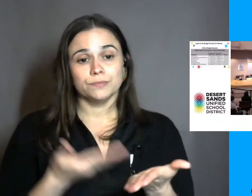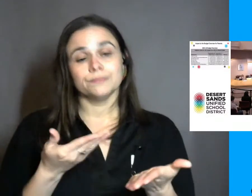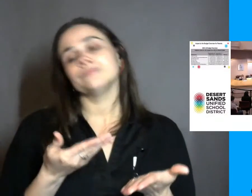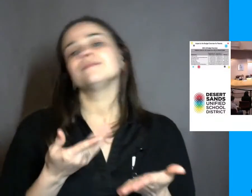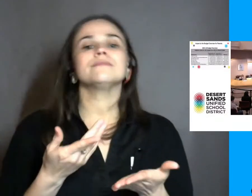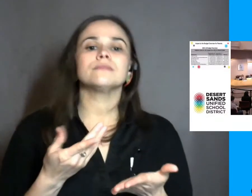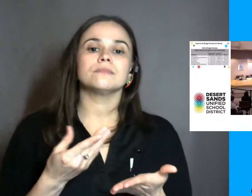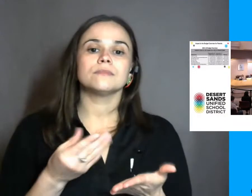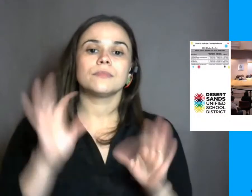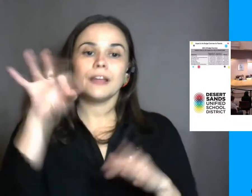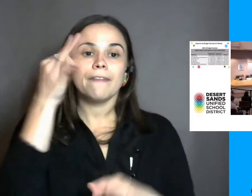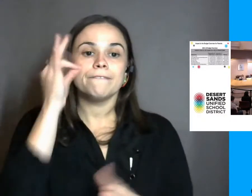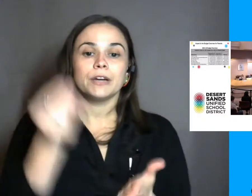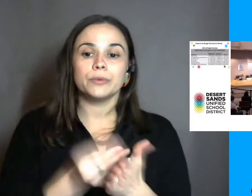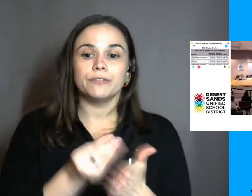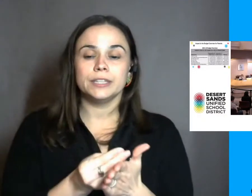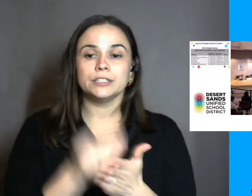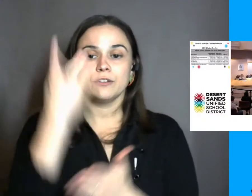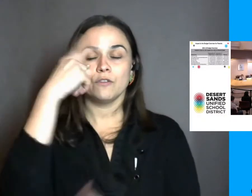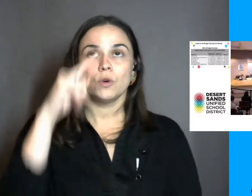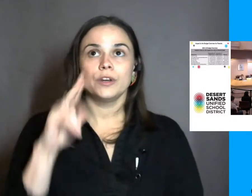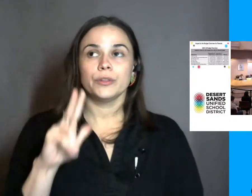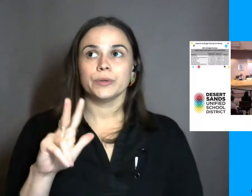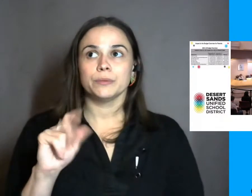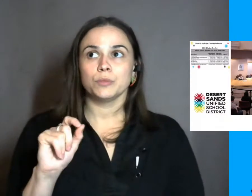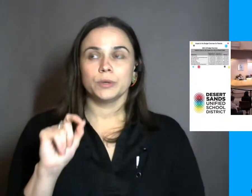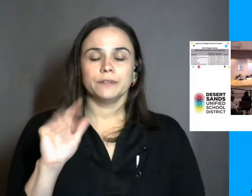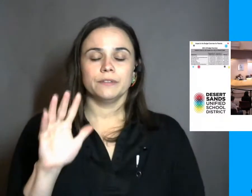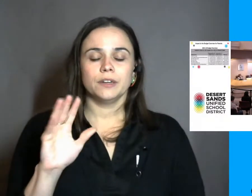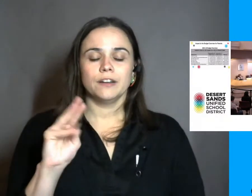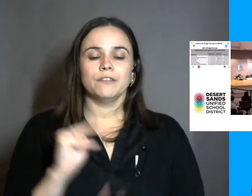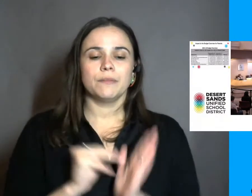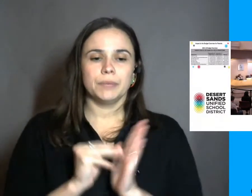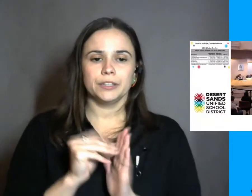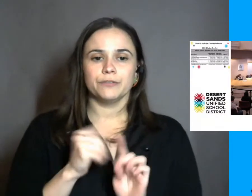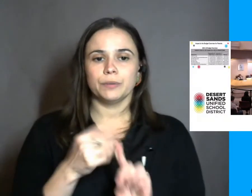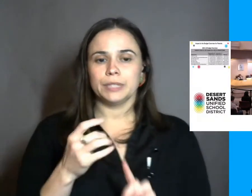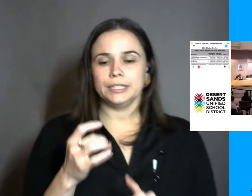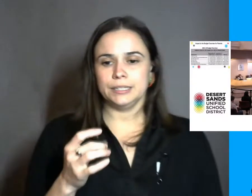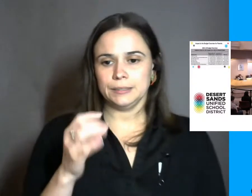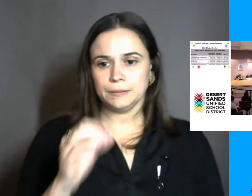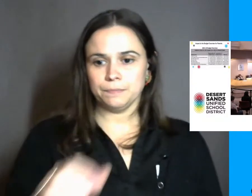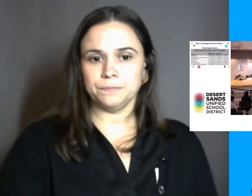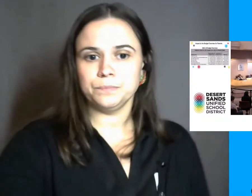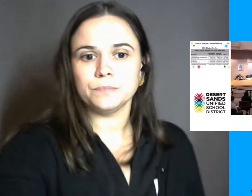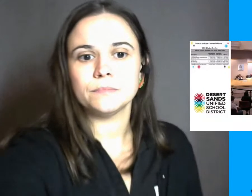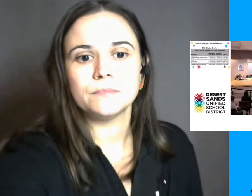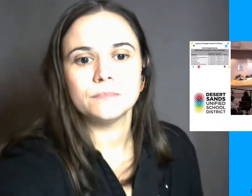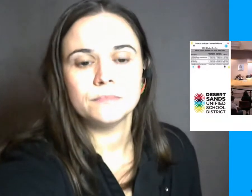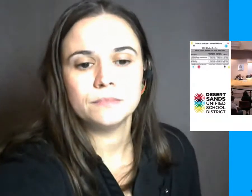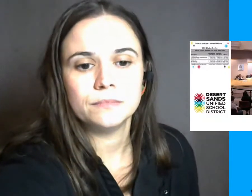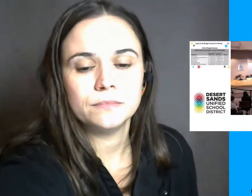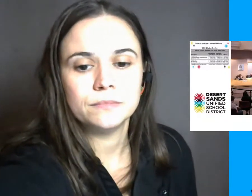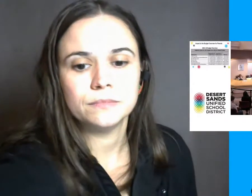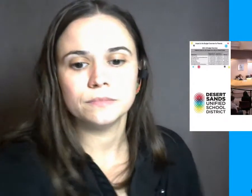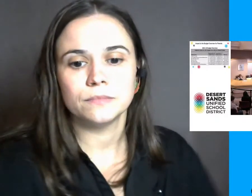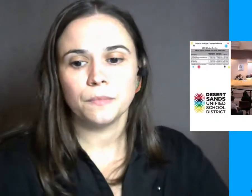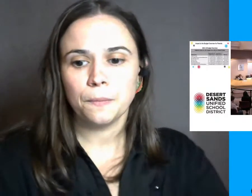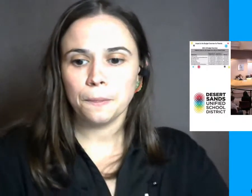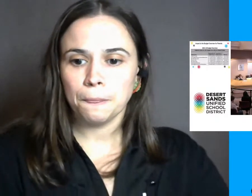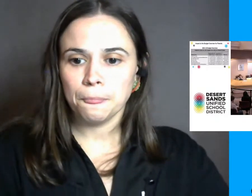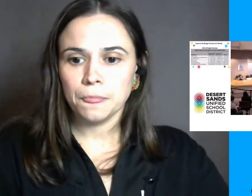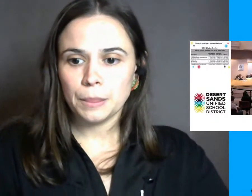$38.5 million and the $18 million. Now, there's been a lot of question as to, you know, the district received all these COVID relief dollars one time.